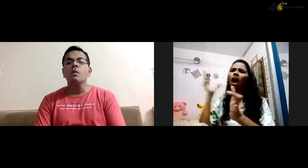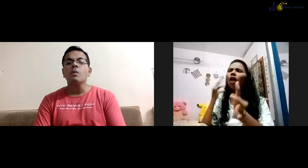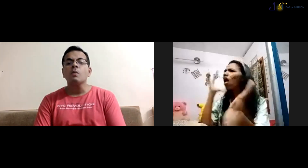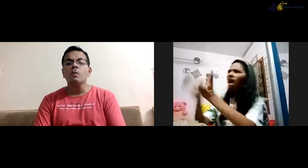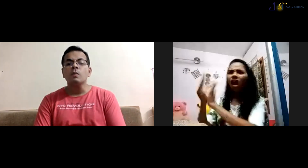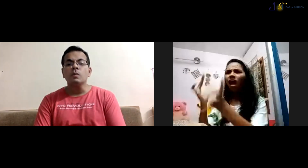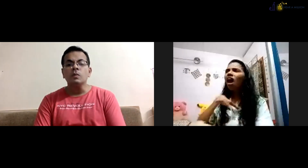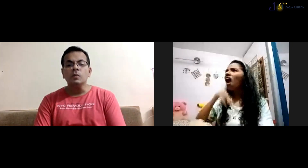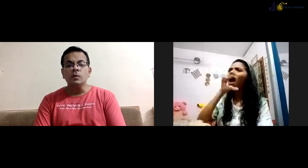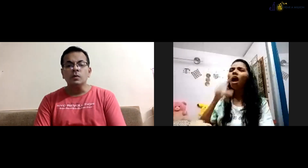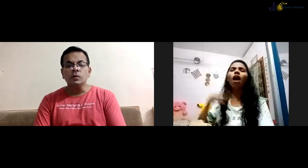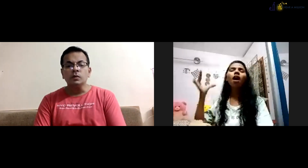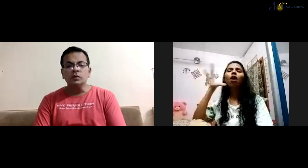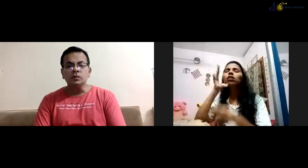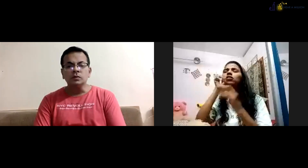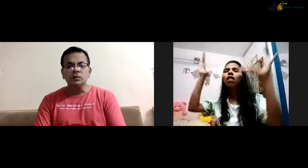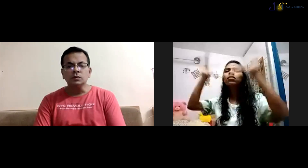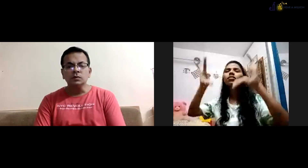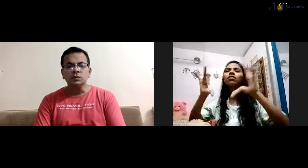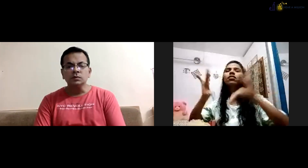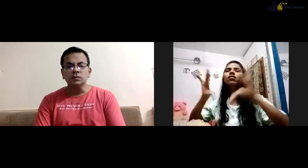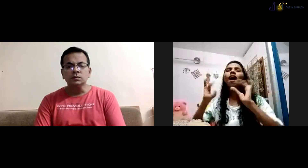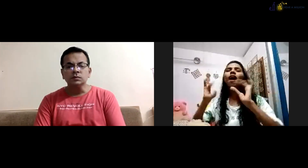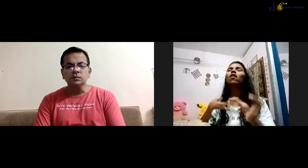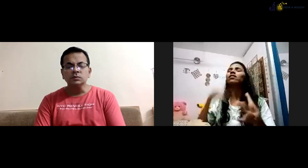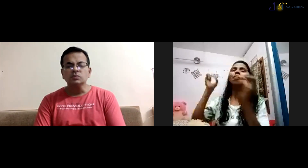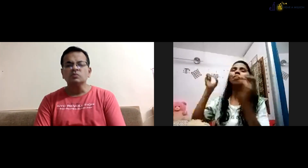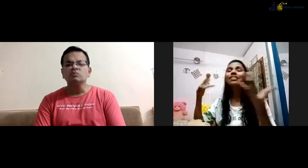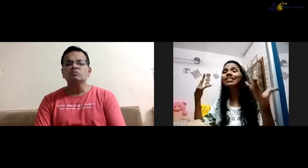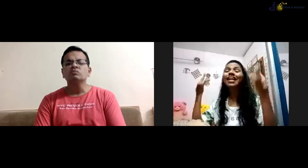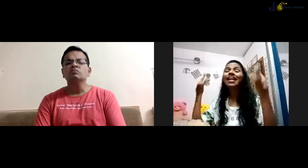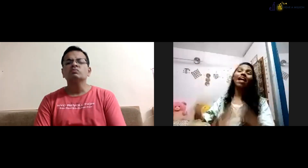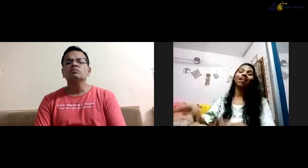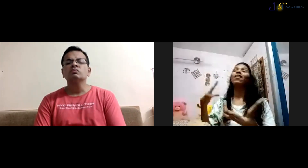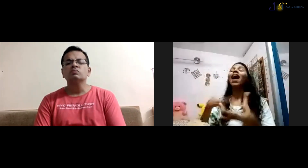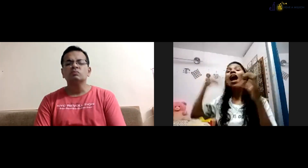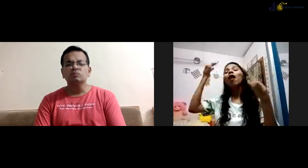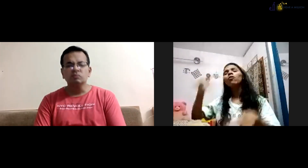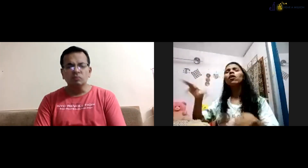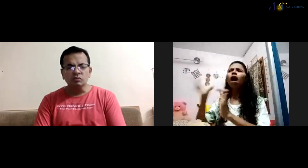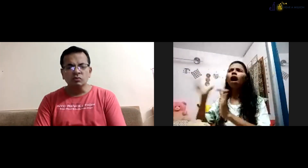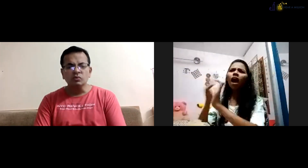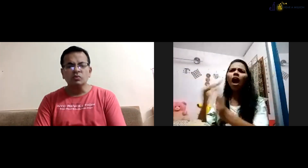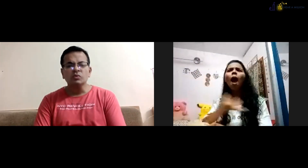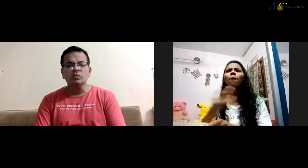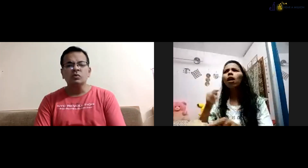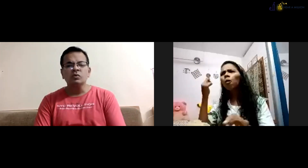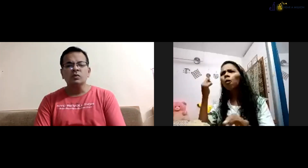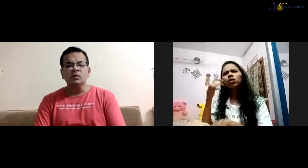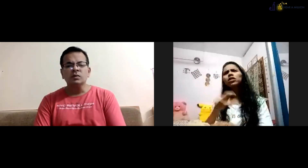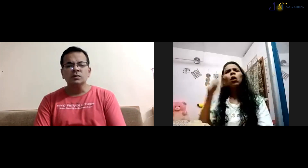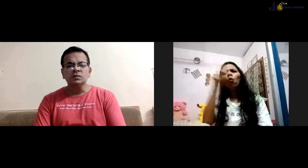involved with the deaf. I was involved in the deaf school, and I later on, I couldn't hear and I couldn't speak at